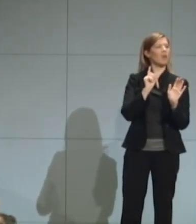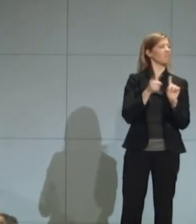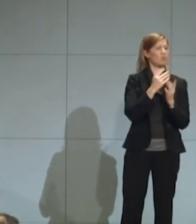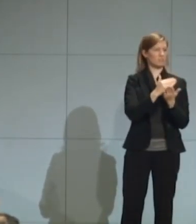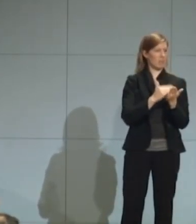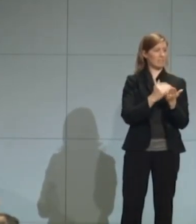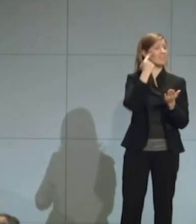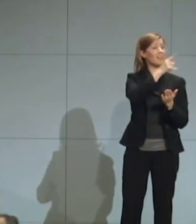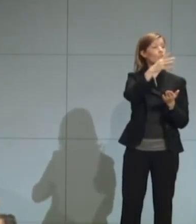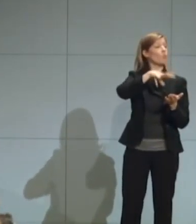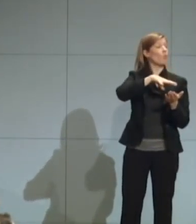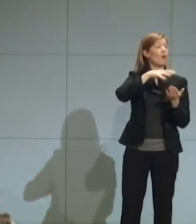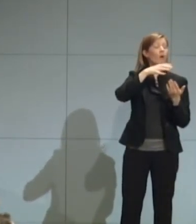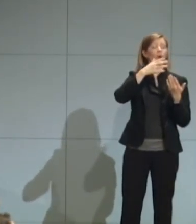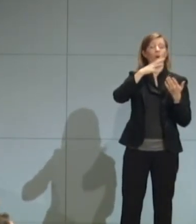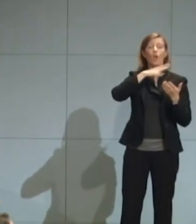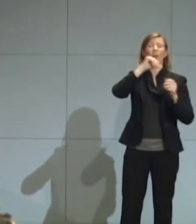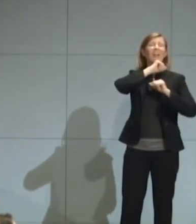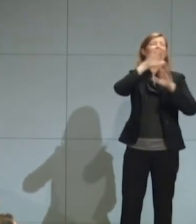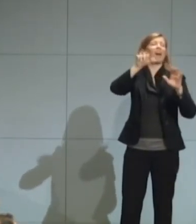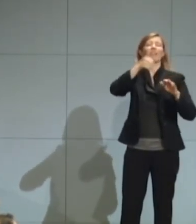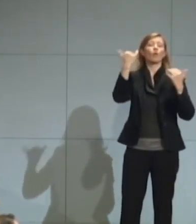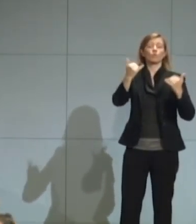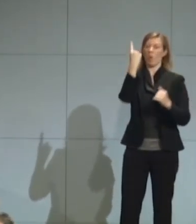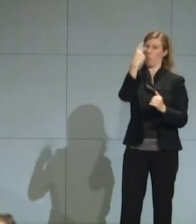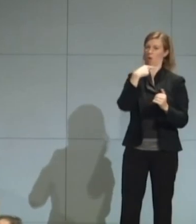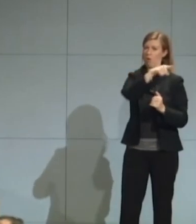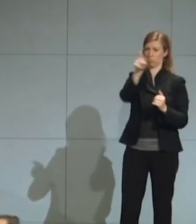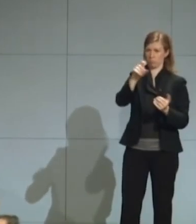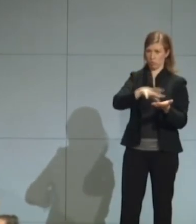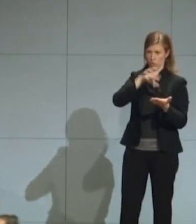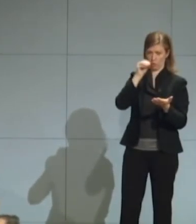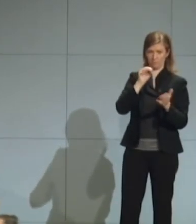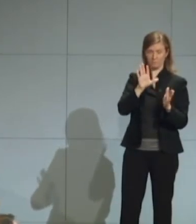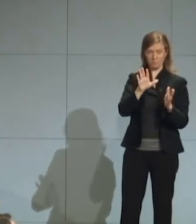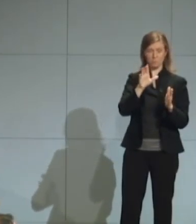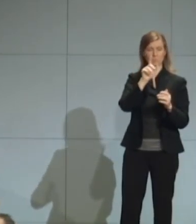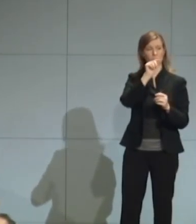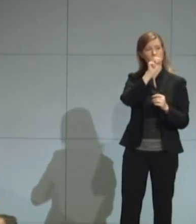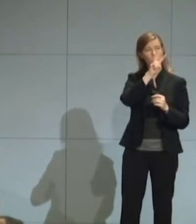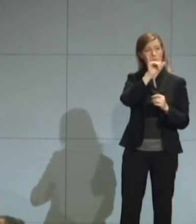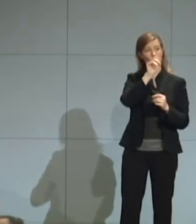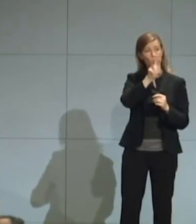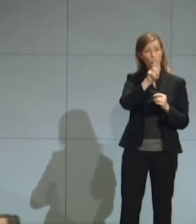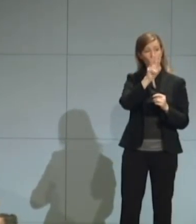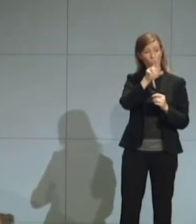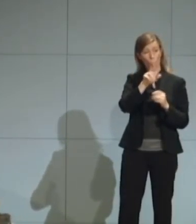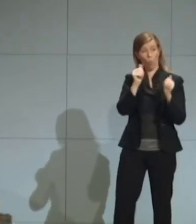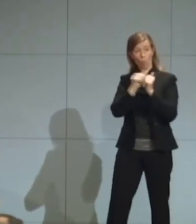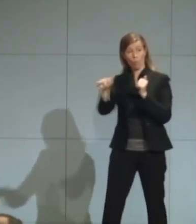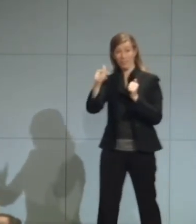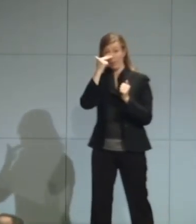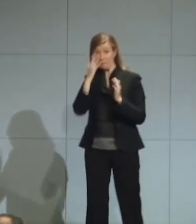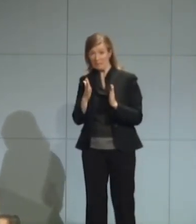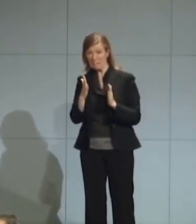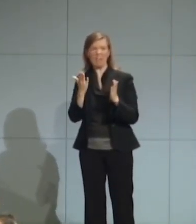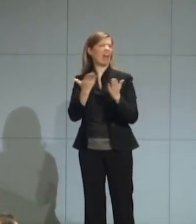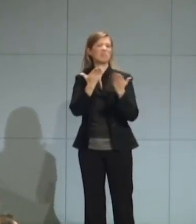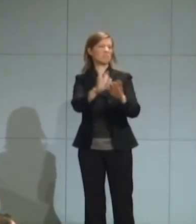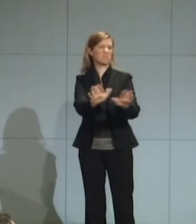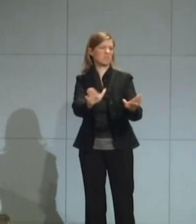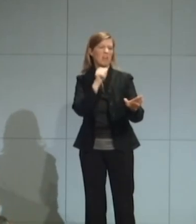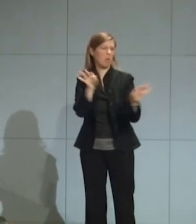Chris Rock wouldn't really be that controversial, because after all, what he was saying was true. July 4th simply didn't